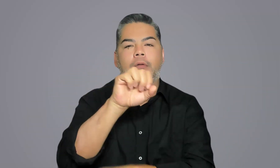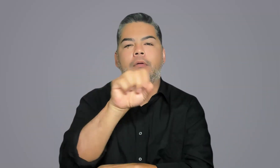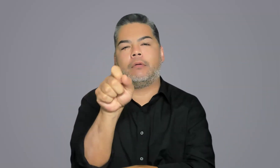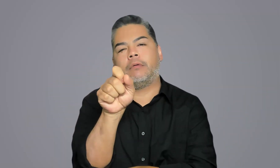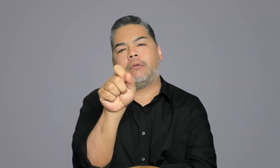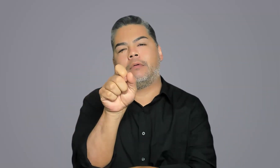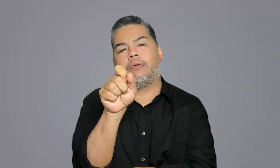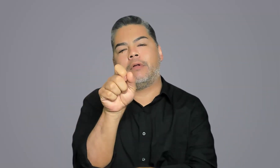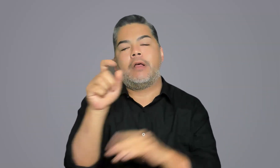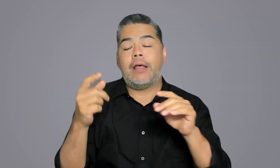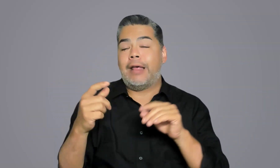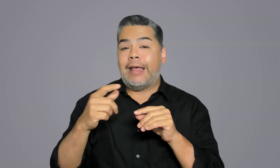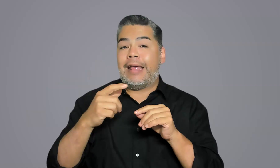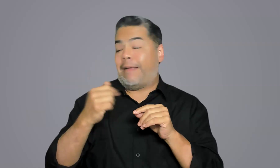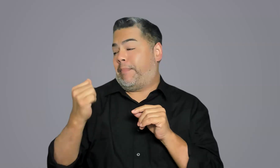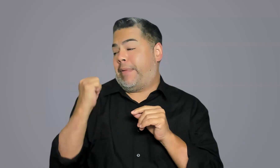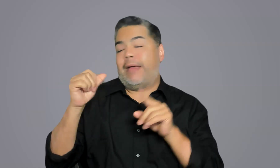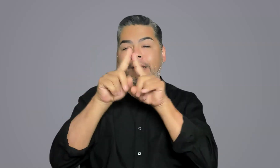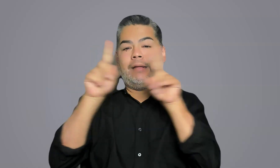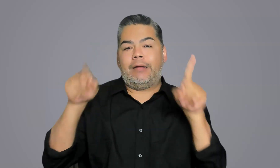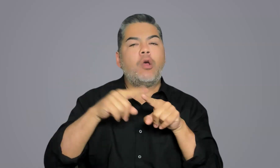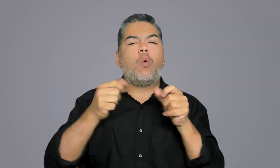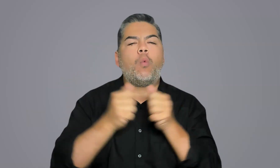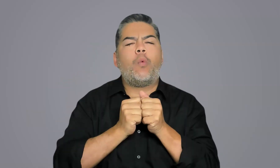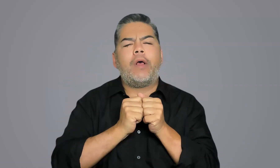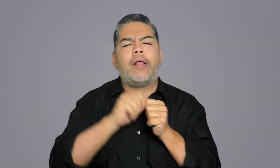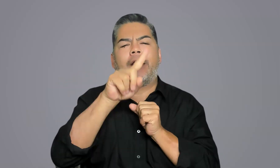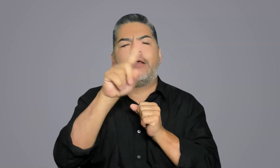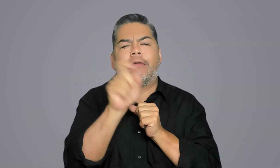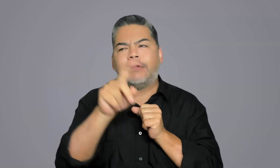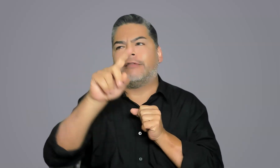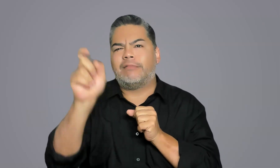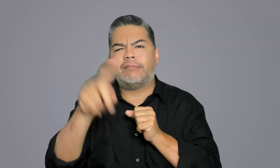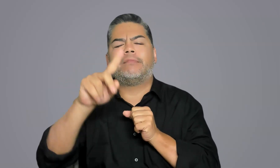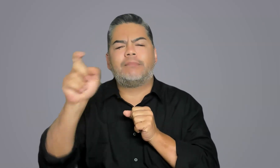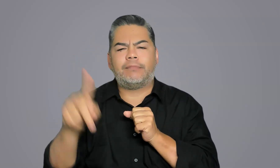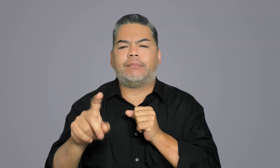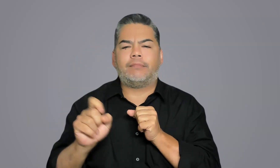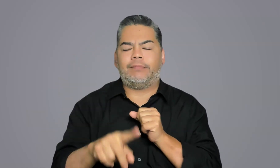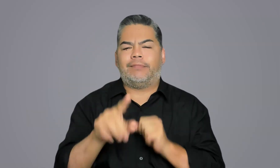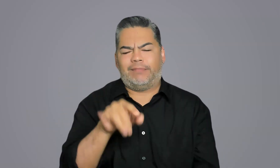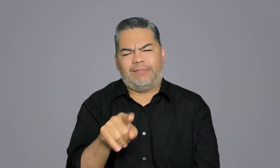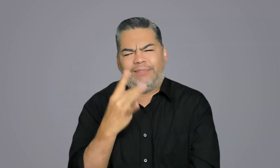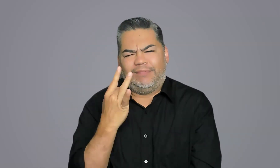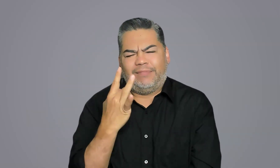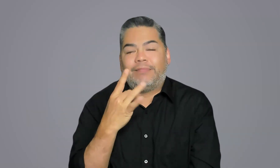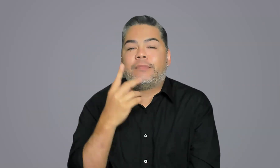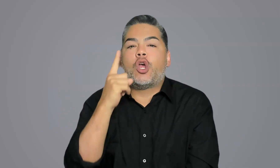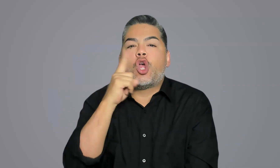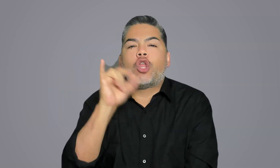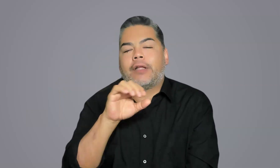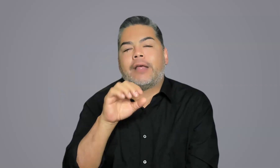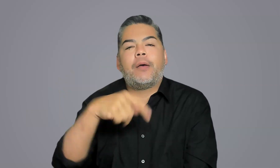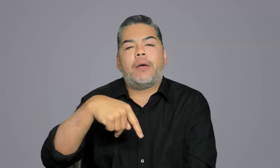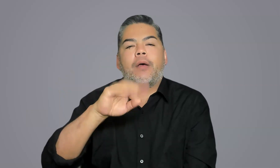a blackboard with lots of question marks all over it. I put that one in there because it looks like the pug's asking me for an answer to this